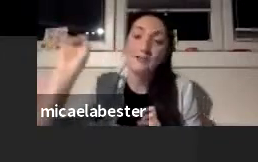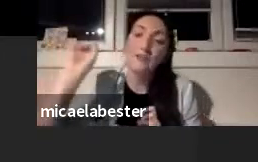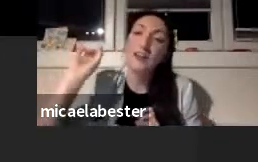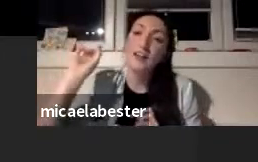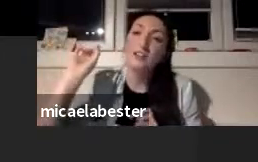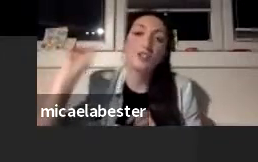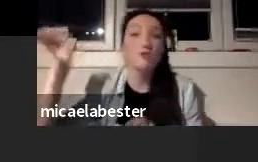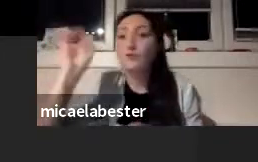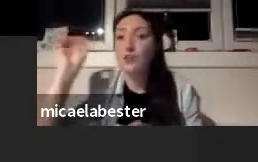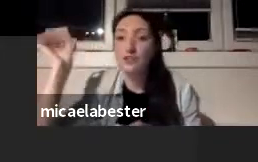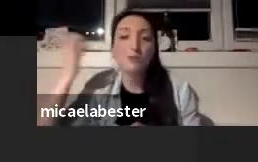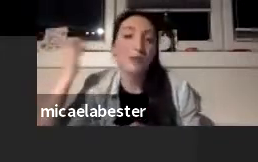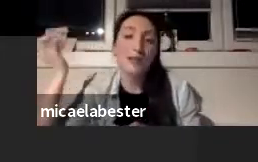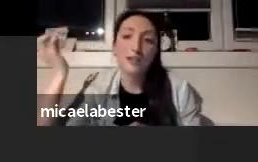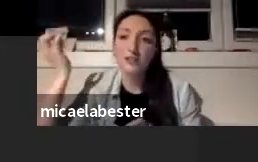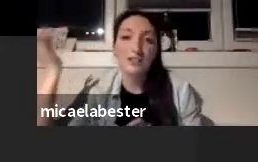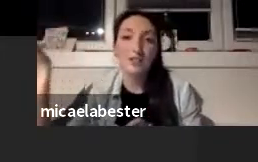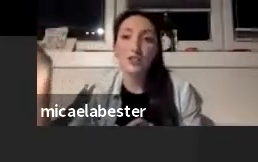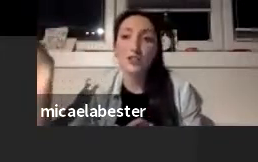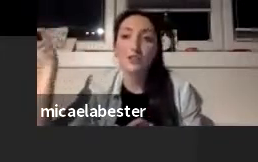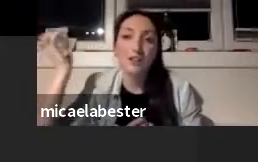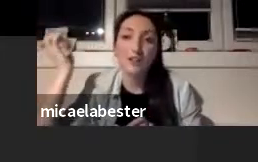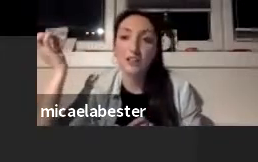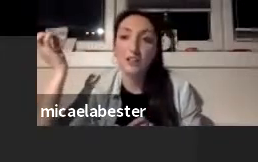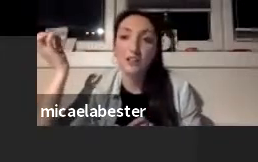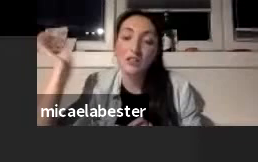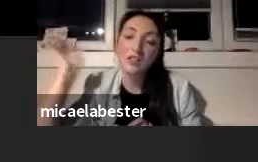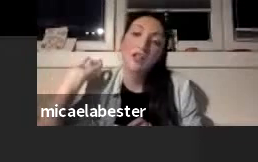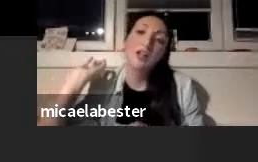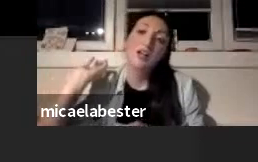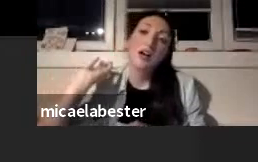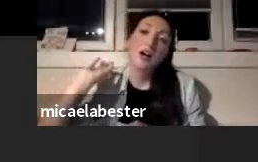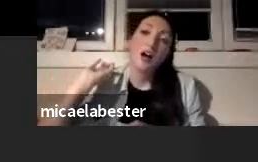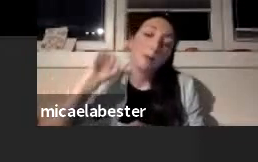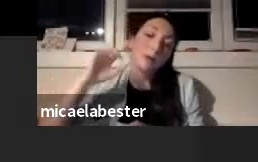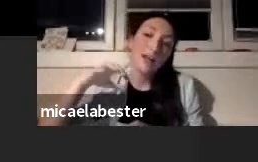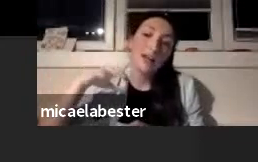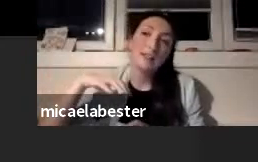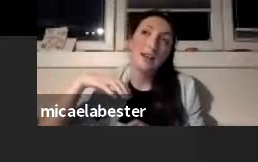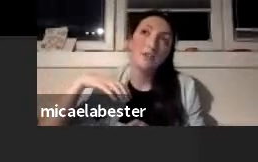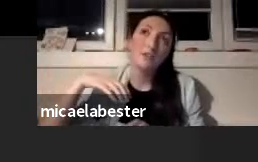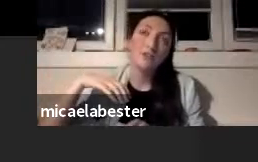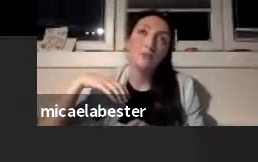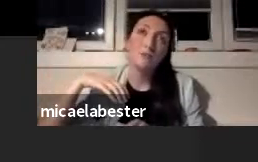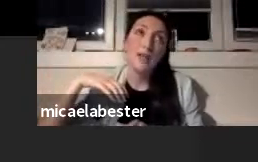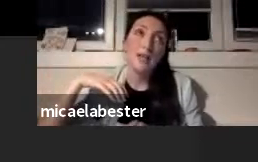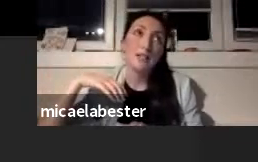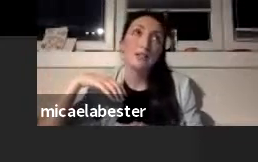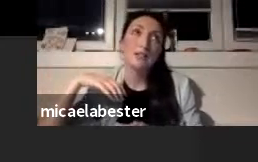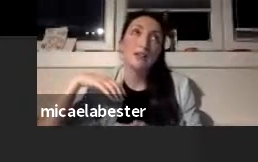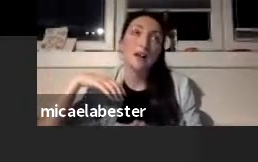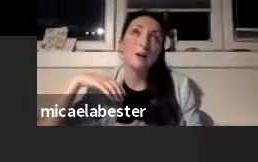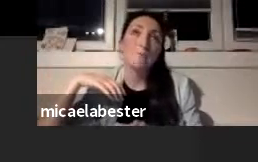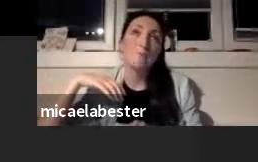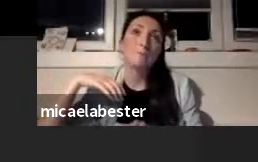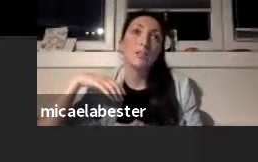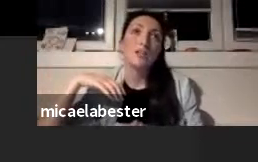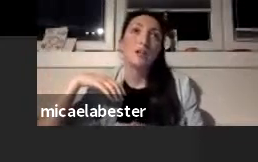lowercase deaf just refers to the medical condition of hearing loss. Uppercase deaf